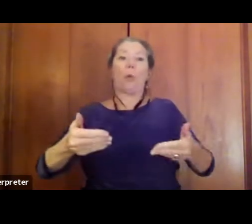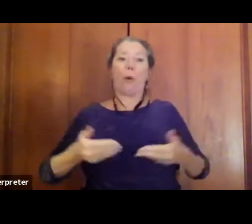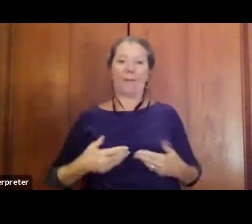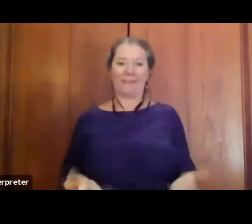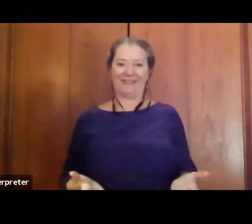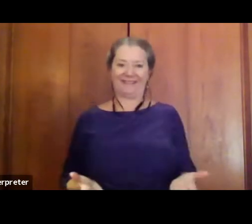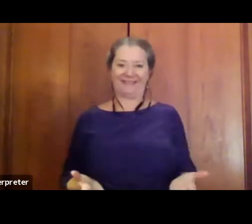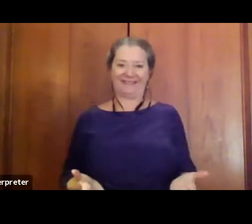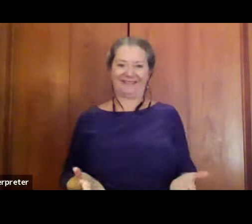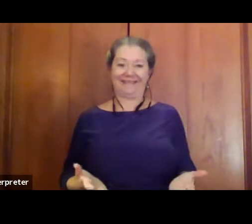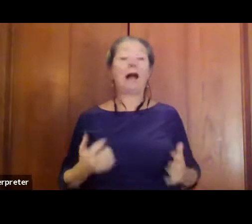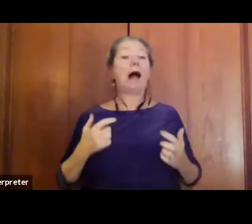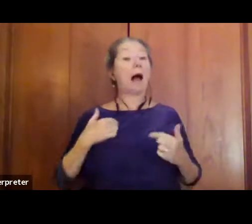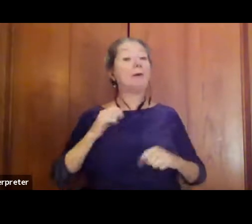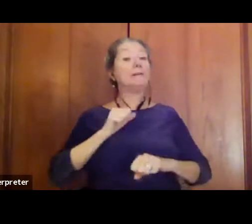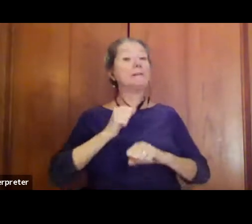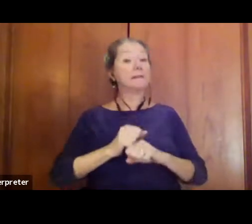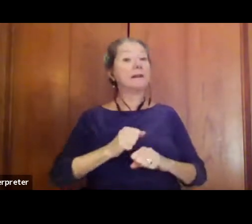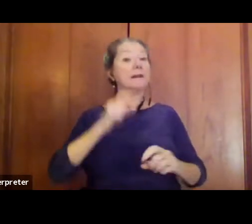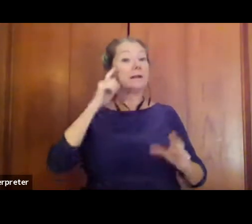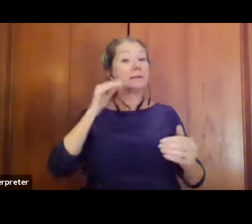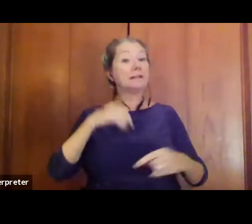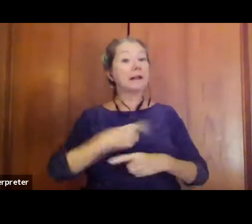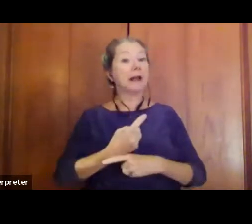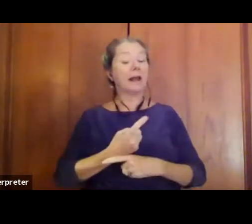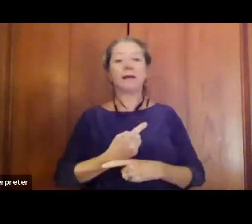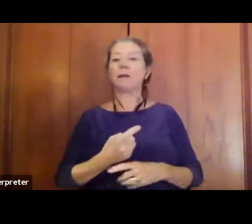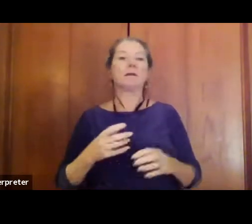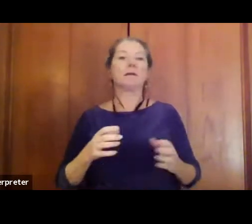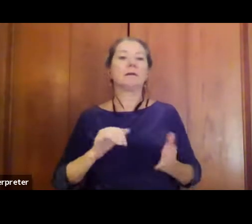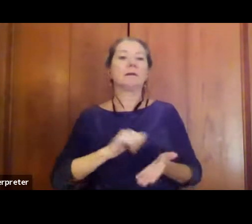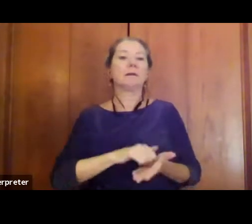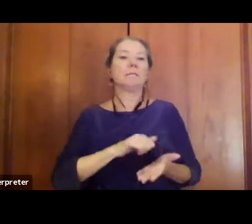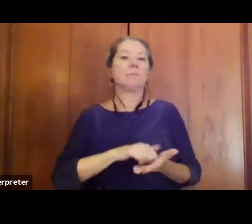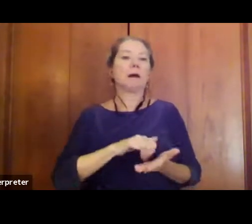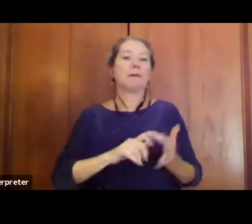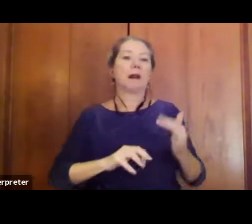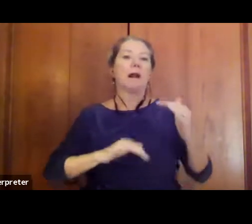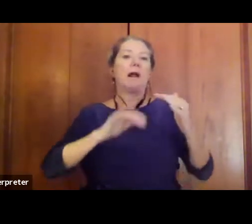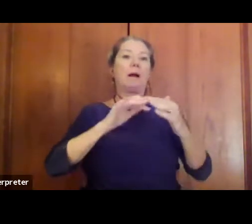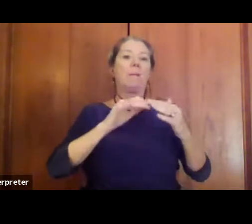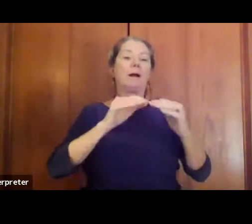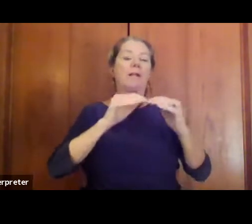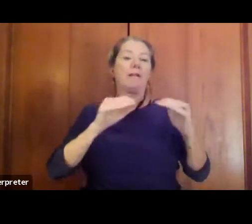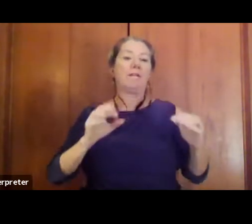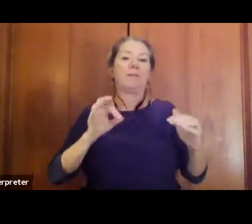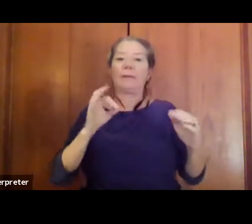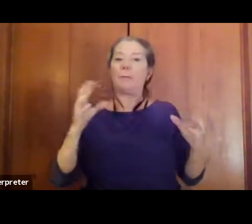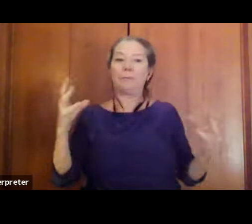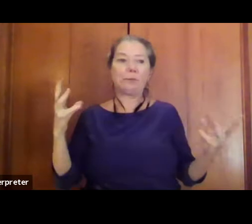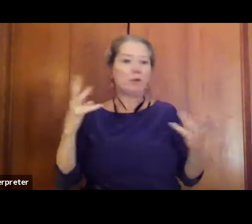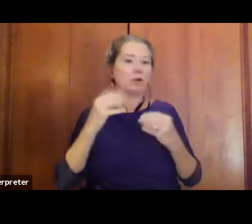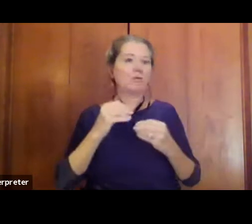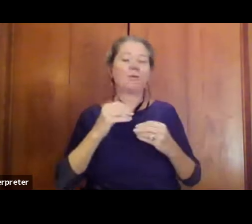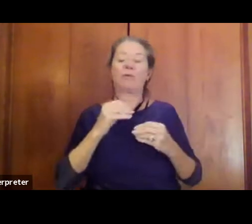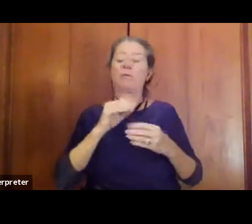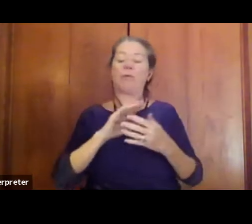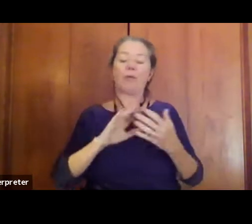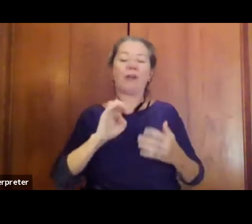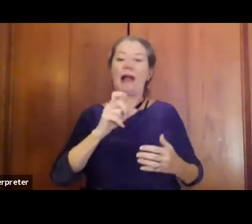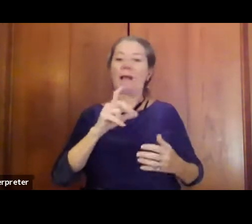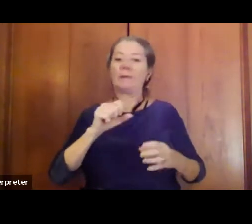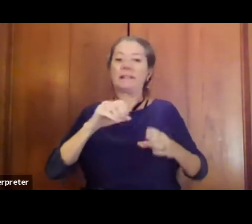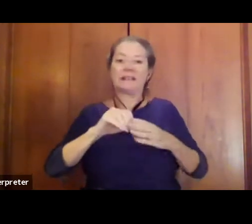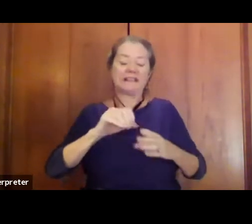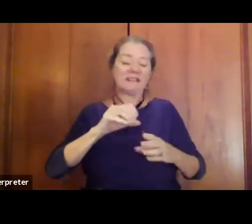the expectation now. There's no way I'll be able to do justice to the profound, complex, and beautiful elements of this culture, which include food